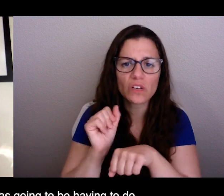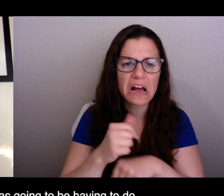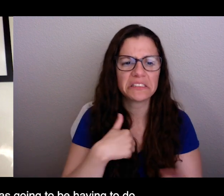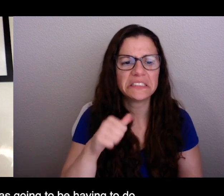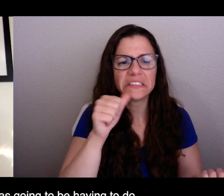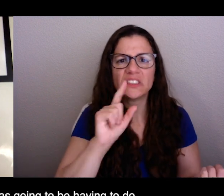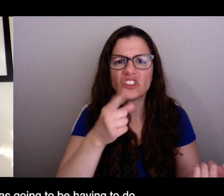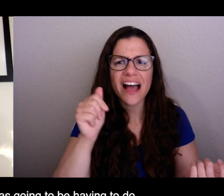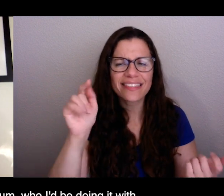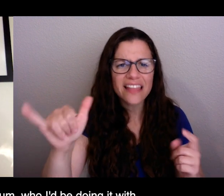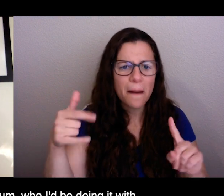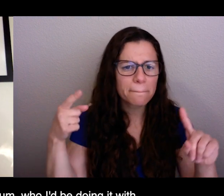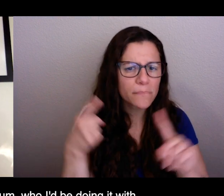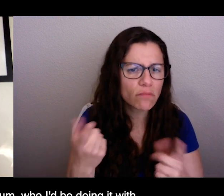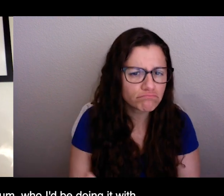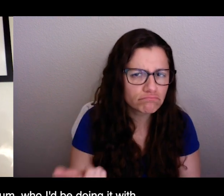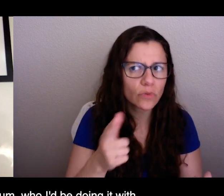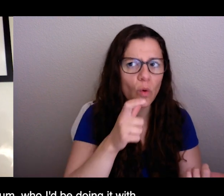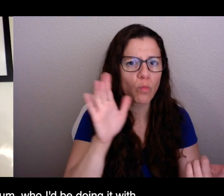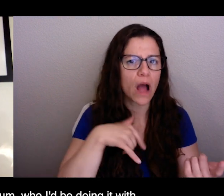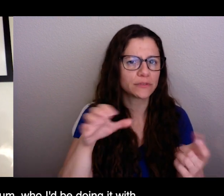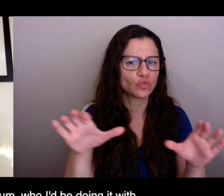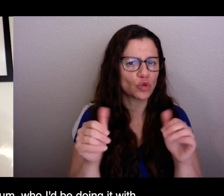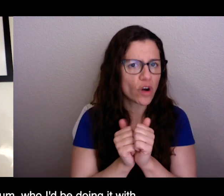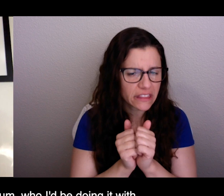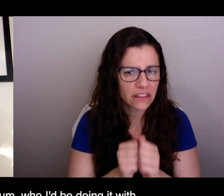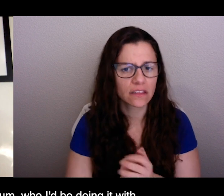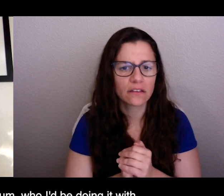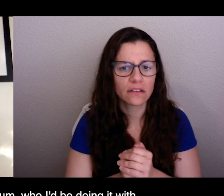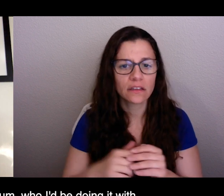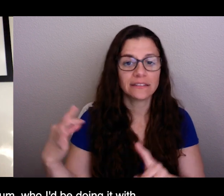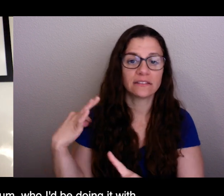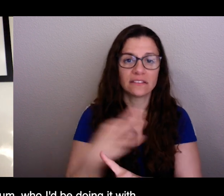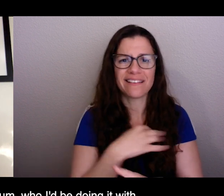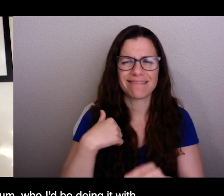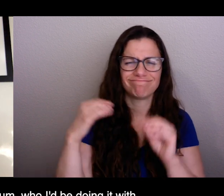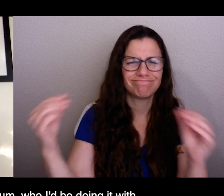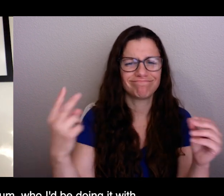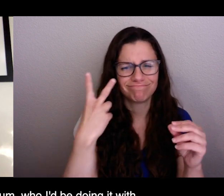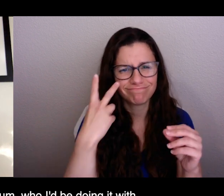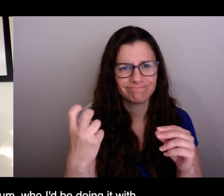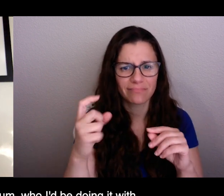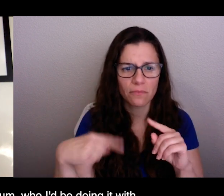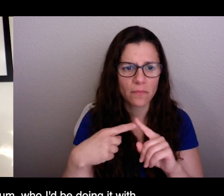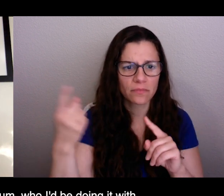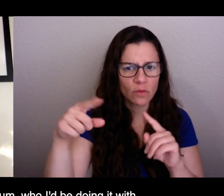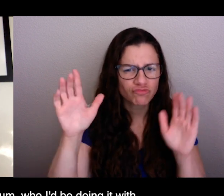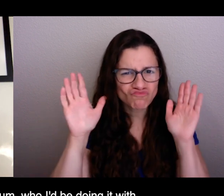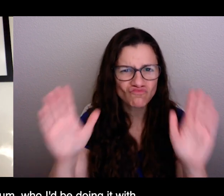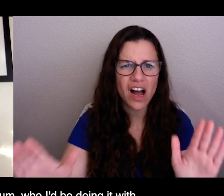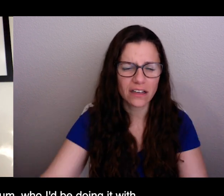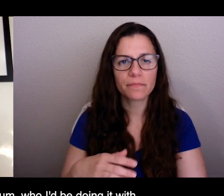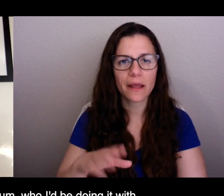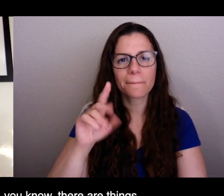work. And I wasn't quite sure at that point who I'd be doing it with. The staff, I had no doubts about.